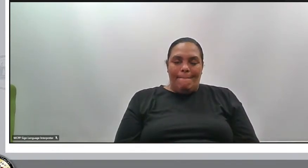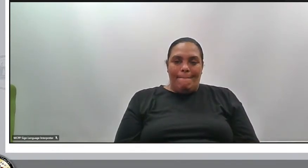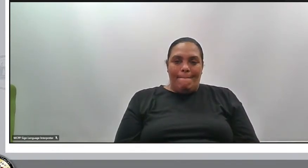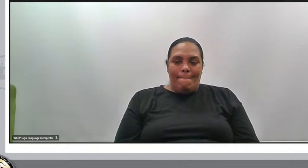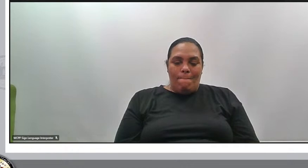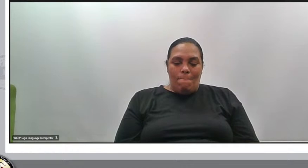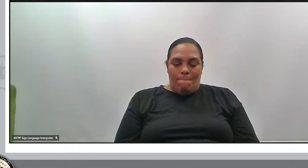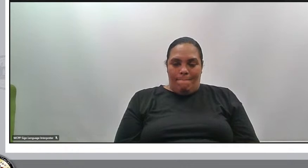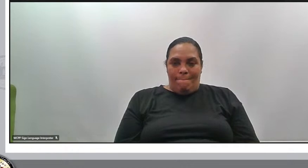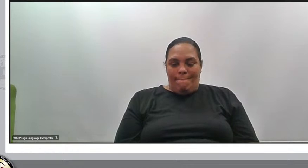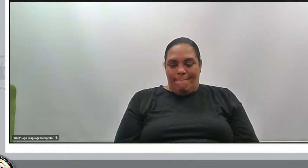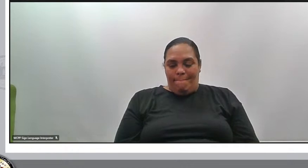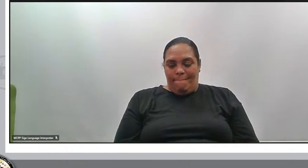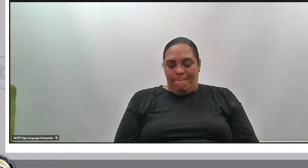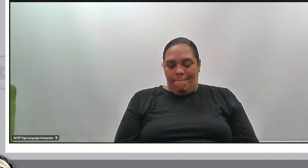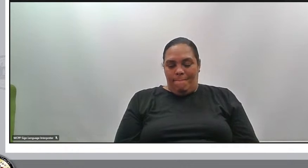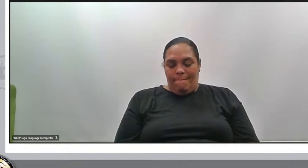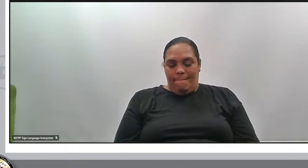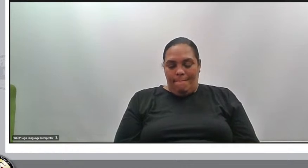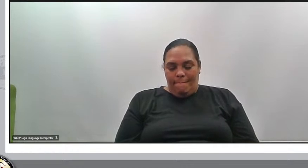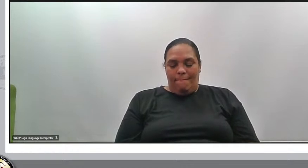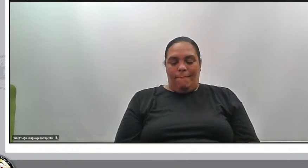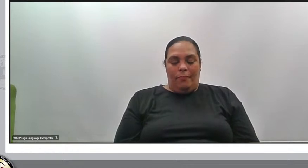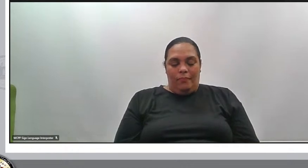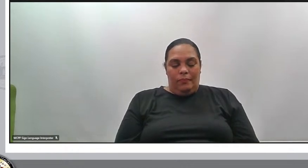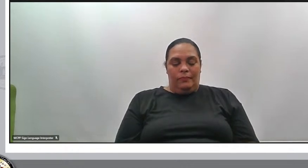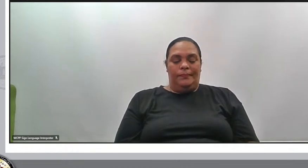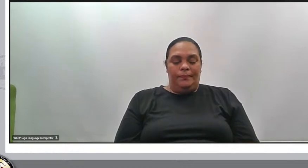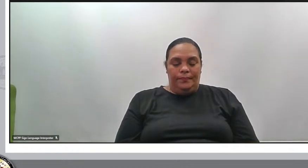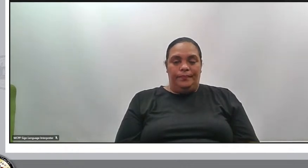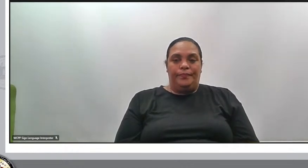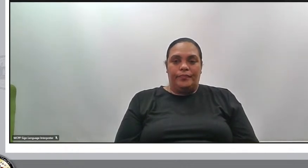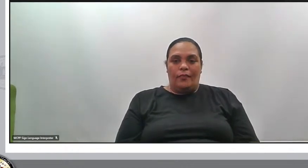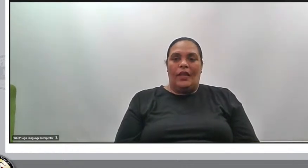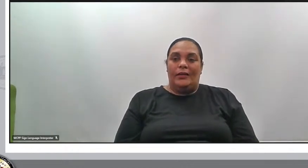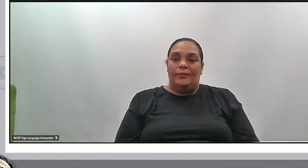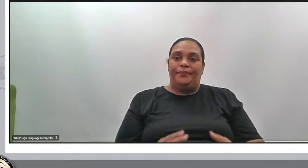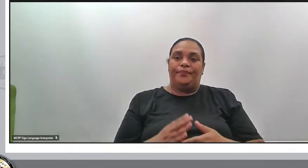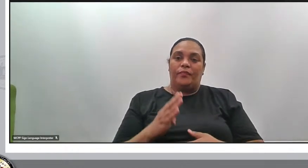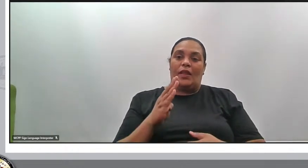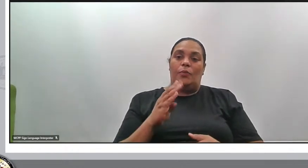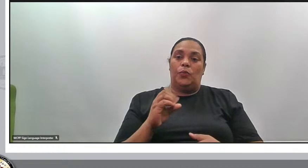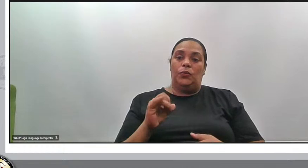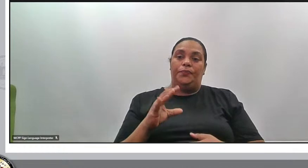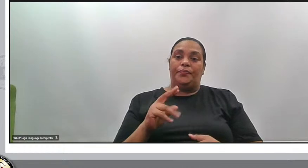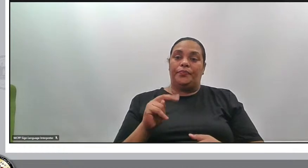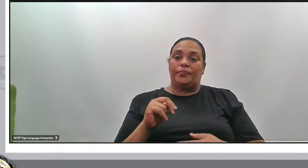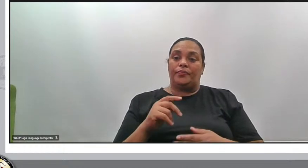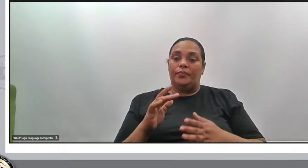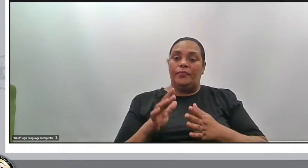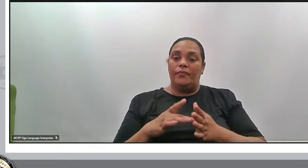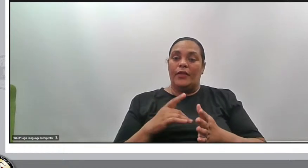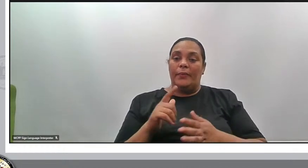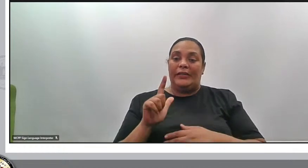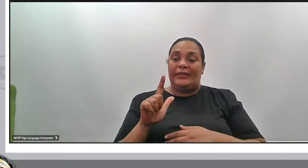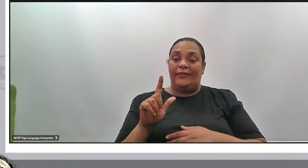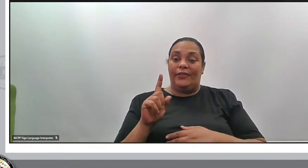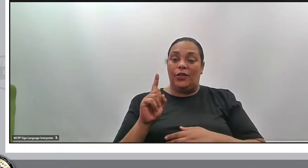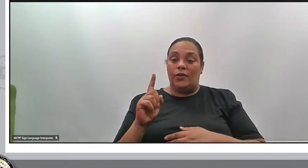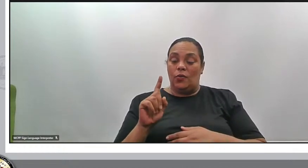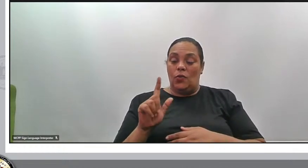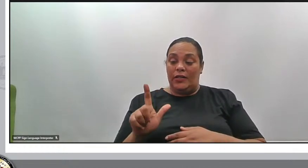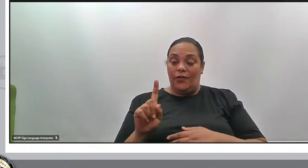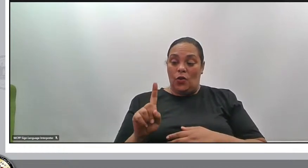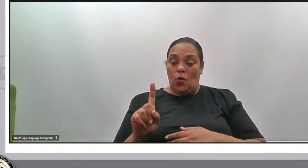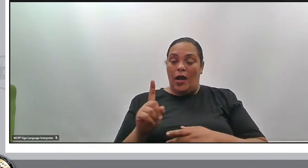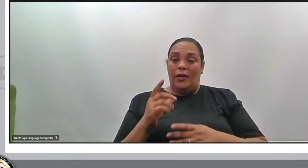Thank you, Honorable Bosman. Thank you, Chairperson. Chair, on page 71 on the details of